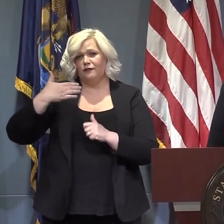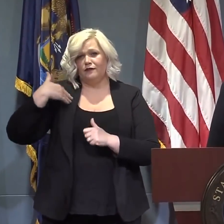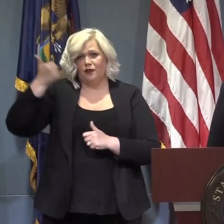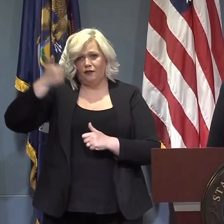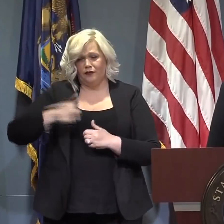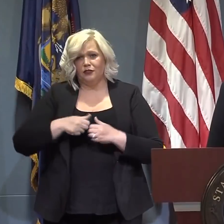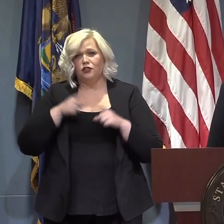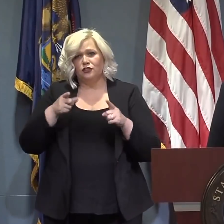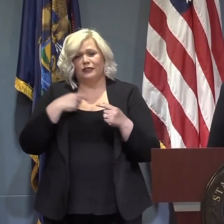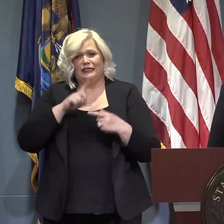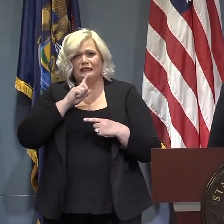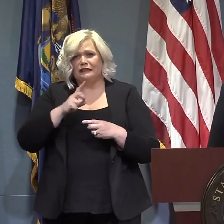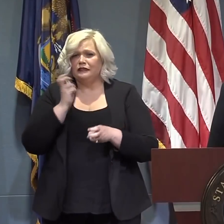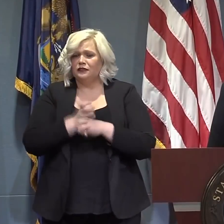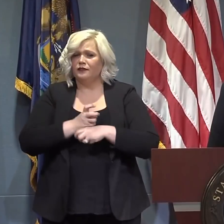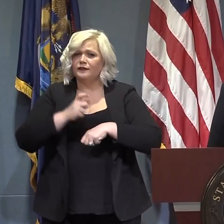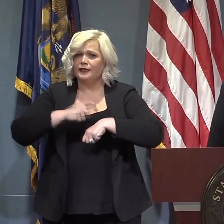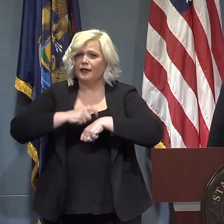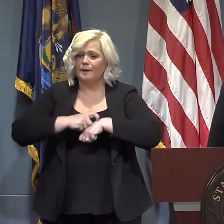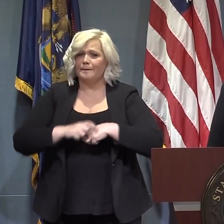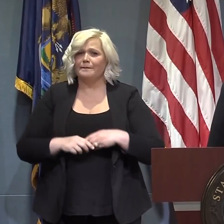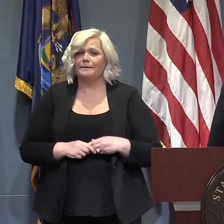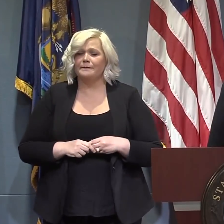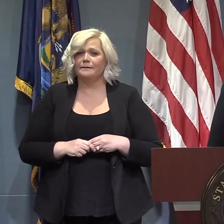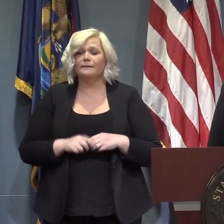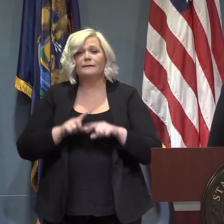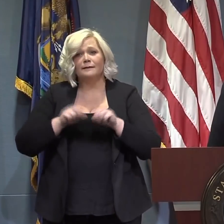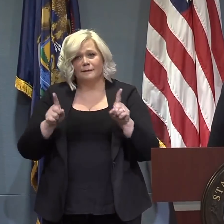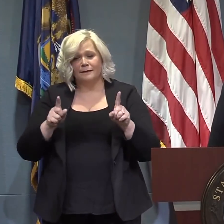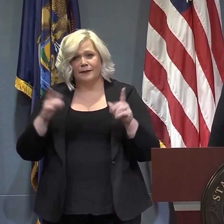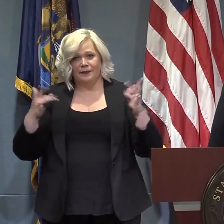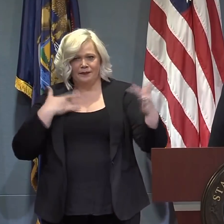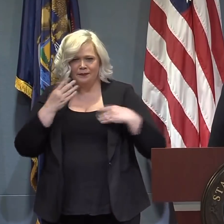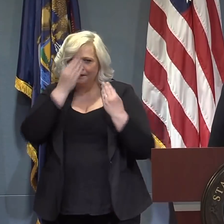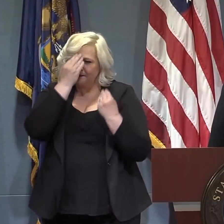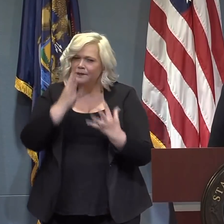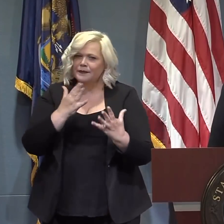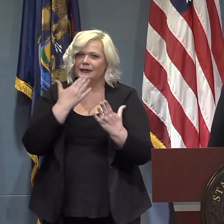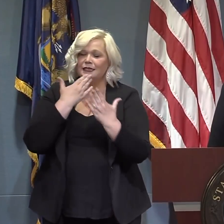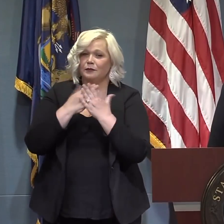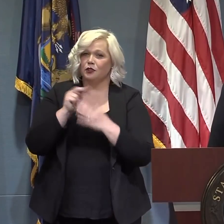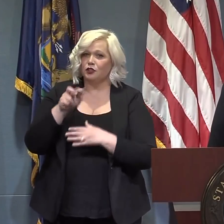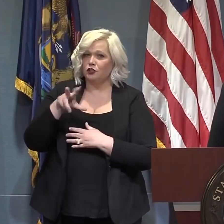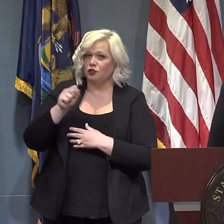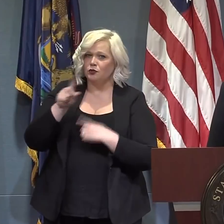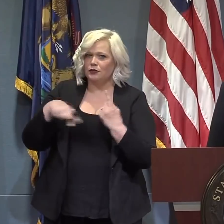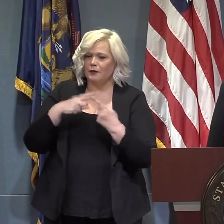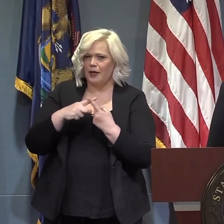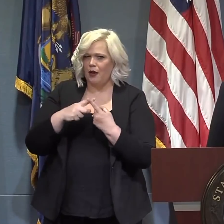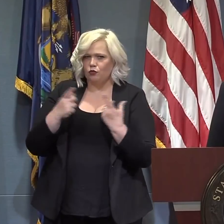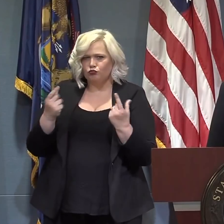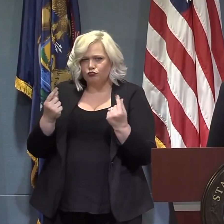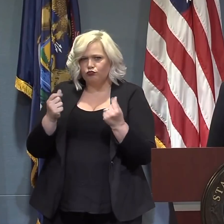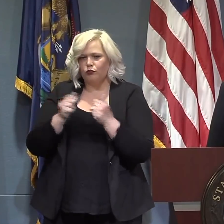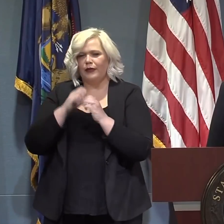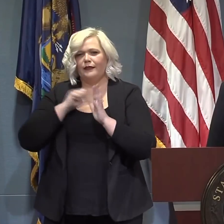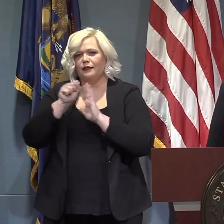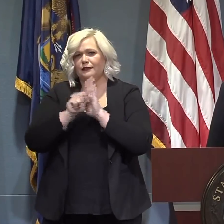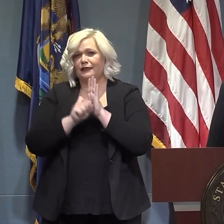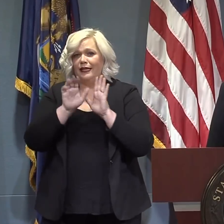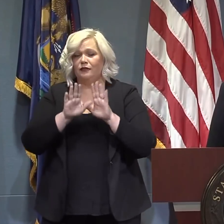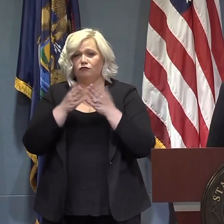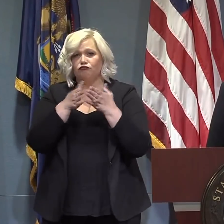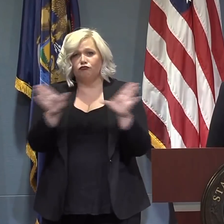Officer during this very difficult time. However, I'm excited to share some encouraging news about where we stand with our statewide